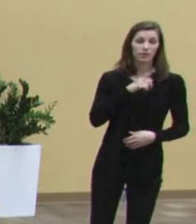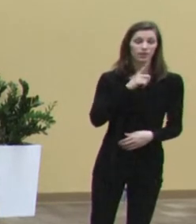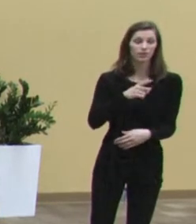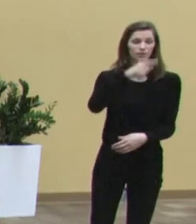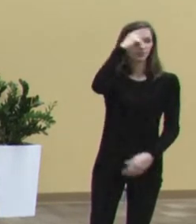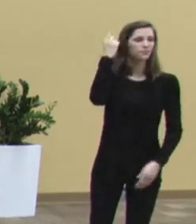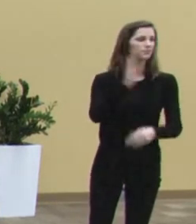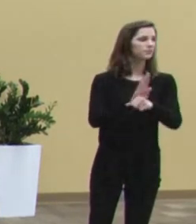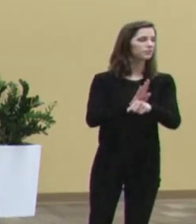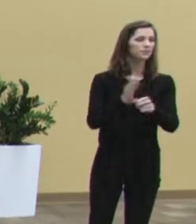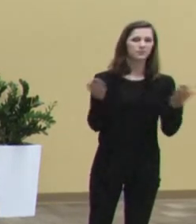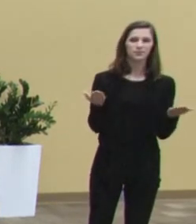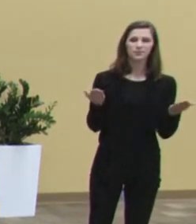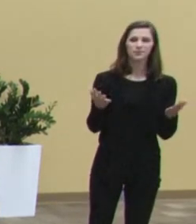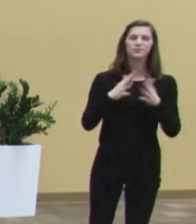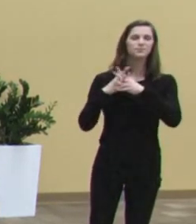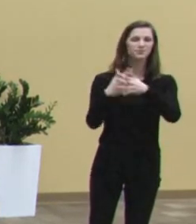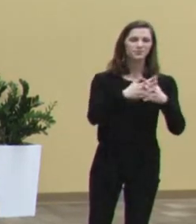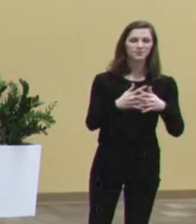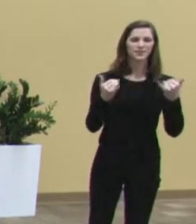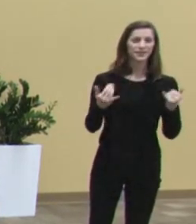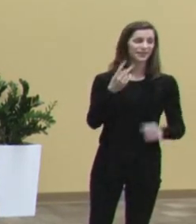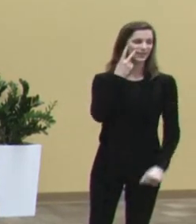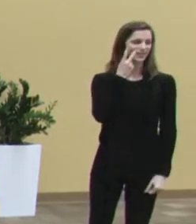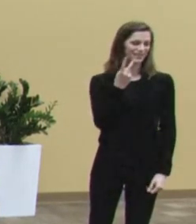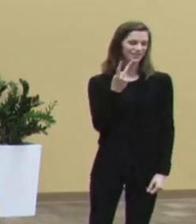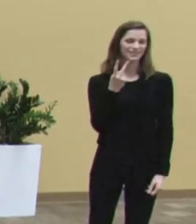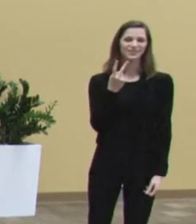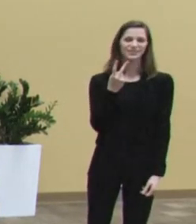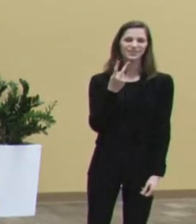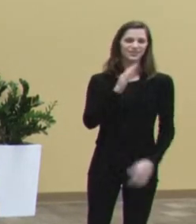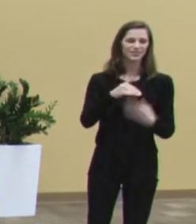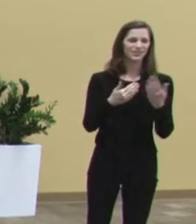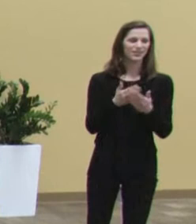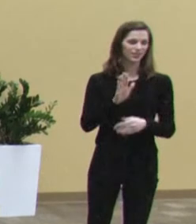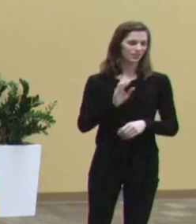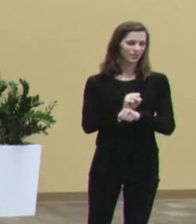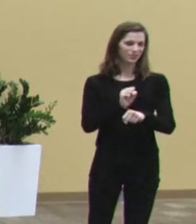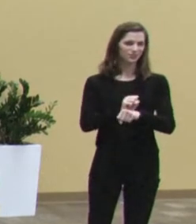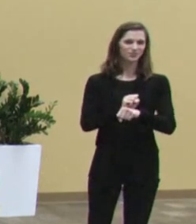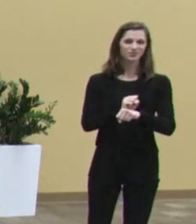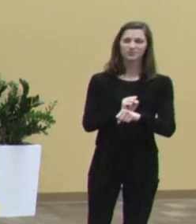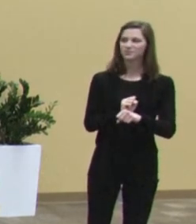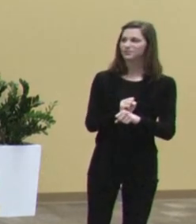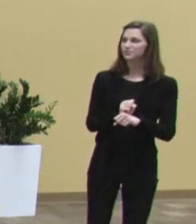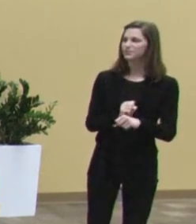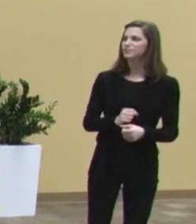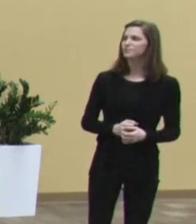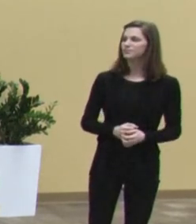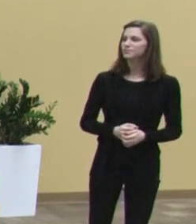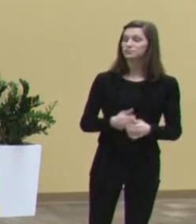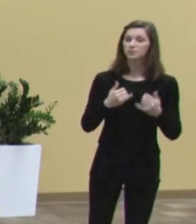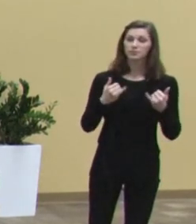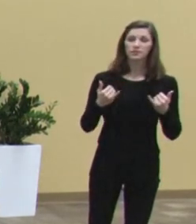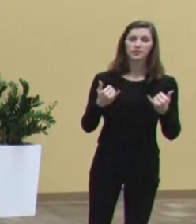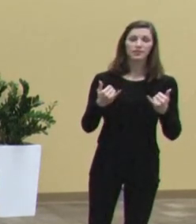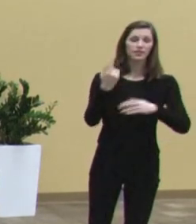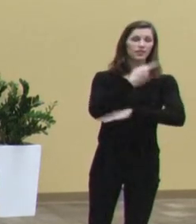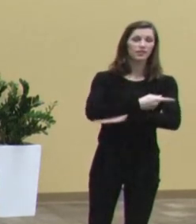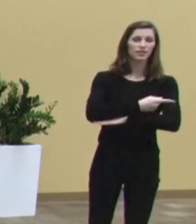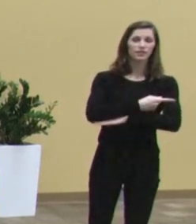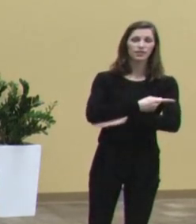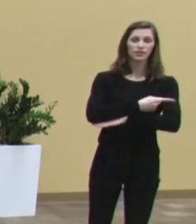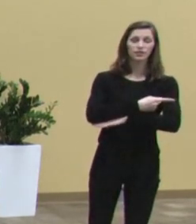And today we see that, and as our experts will confirm, we have a state of emergency still